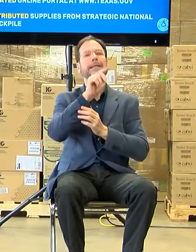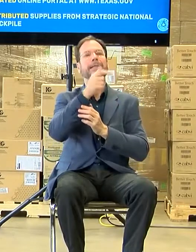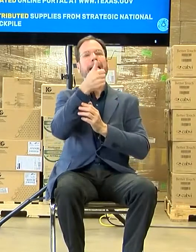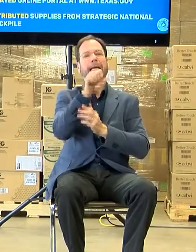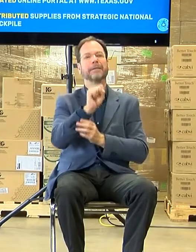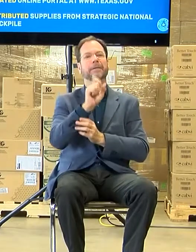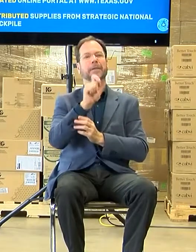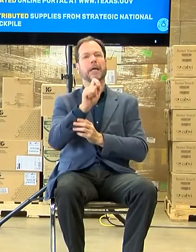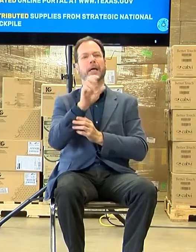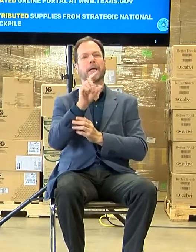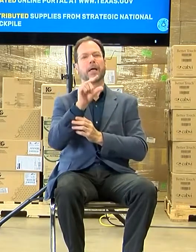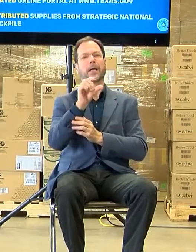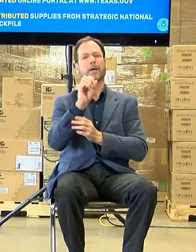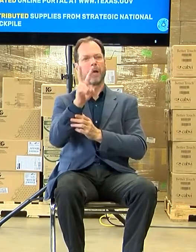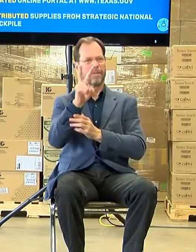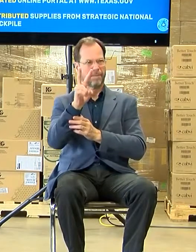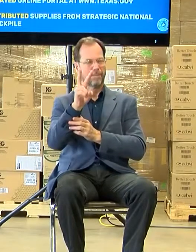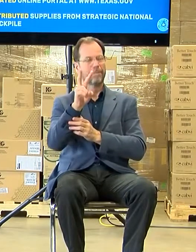www.texas.gov. That's